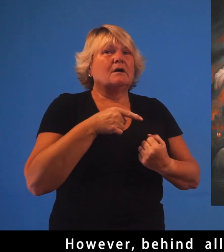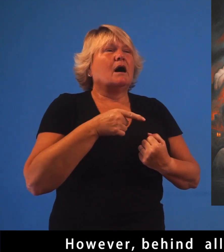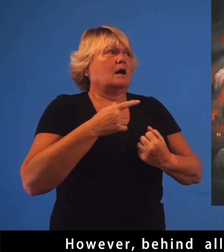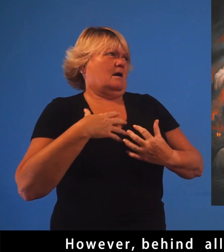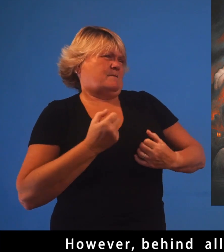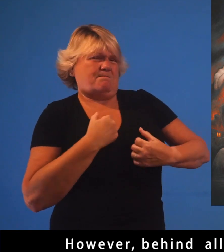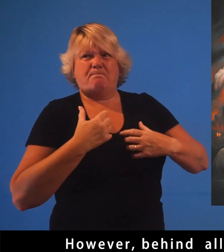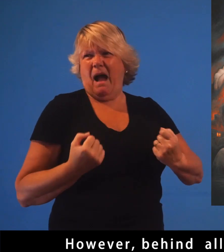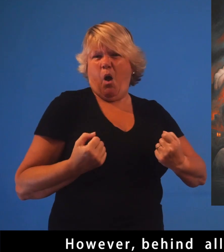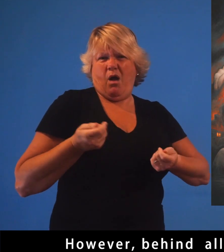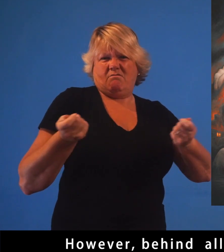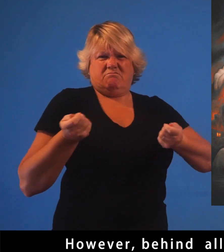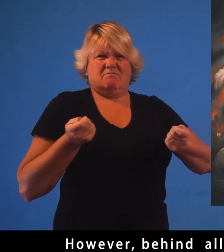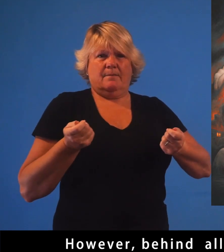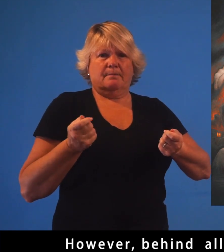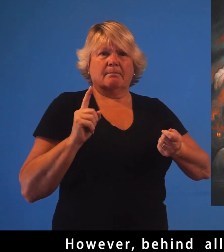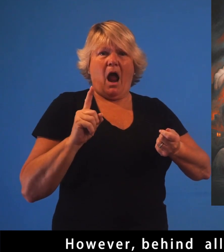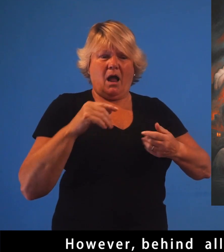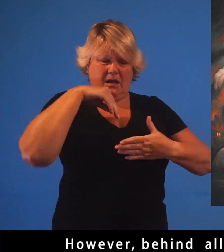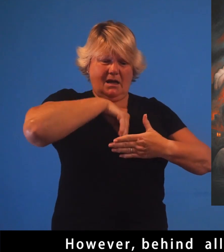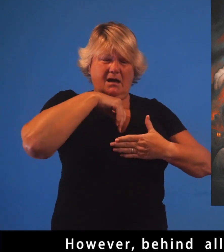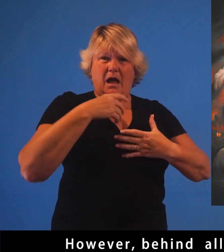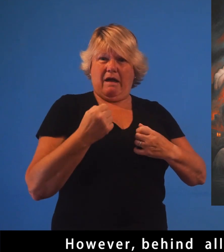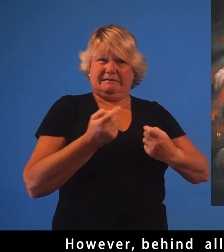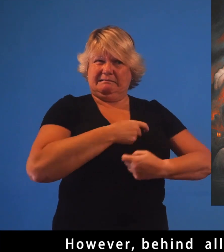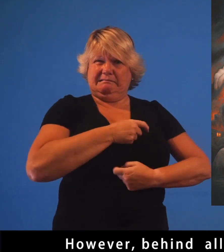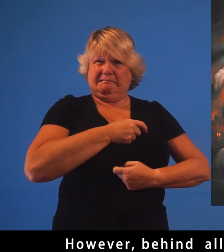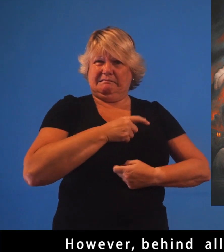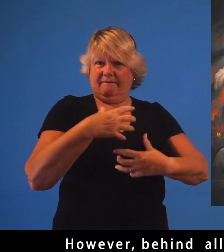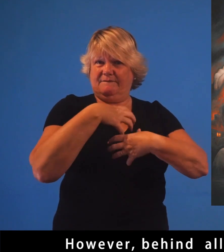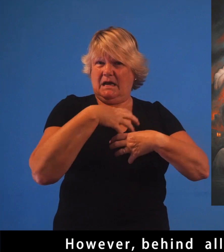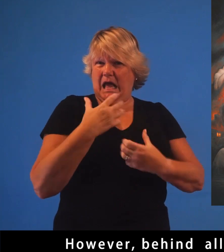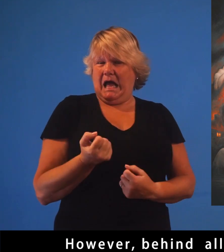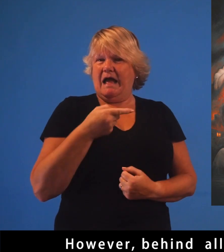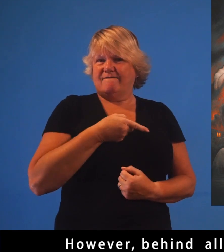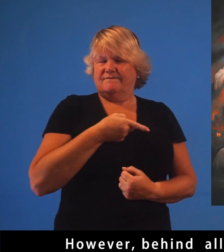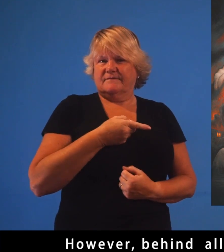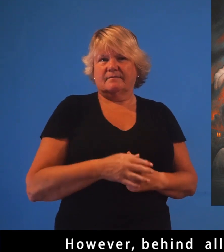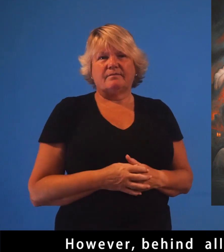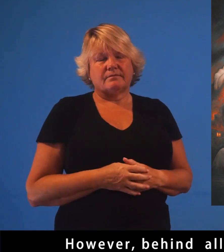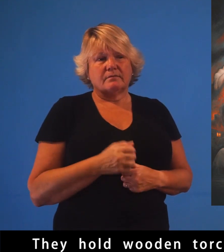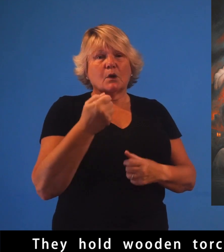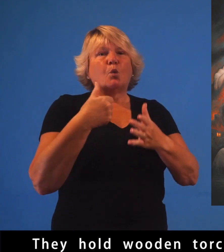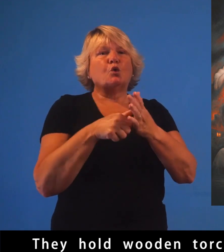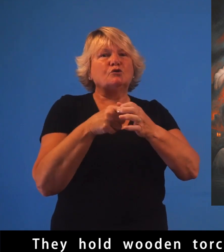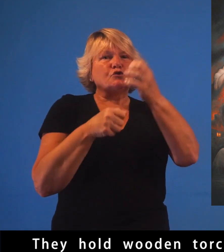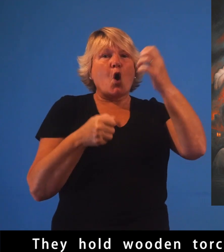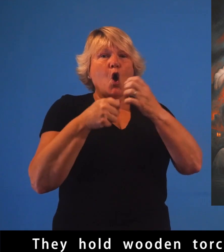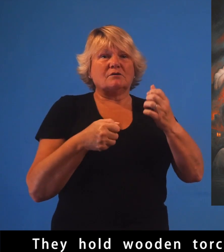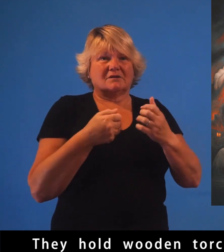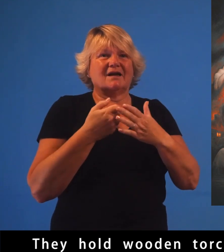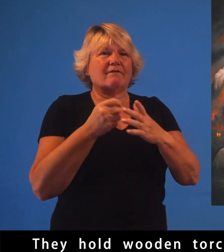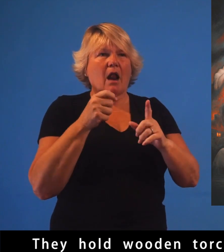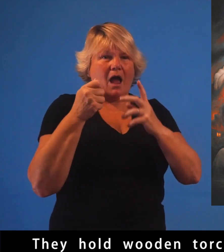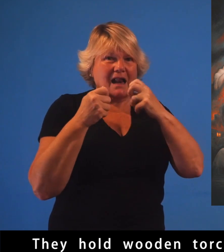However, behind all their physical strength and power hides anxiety and fear. They hold